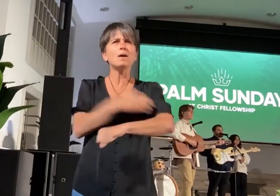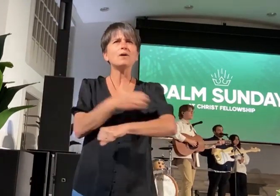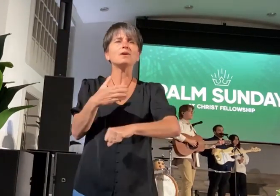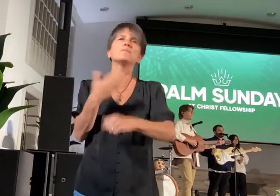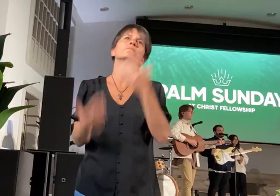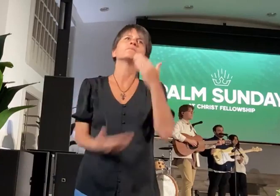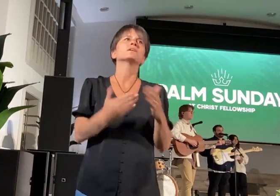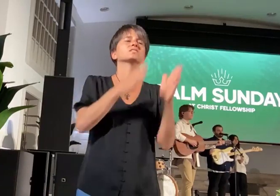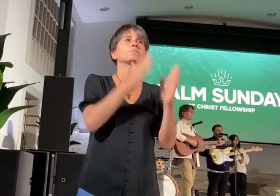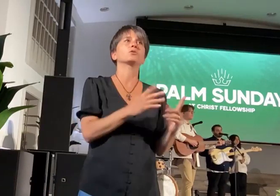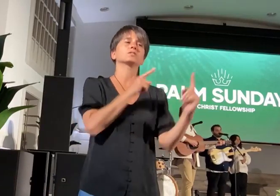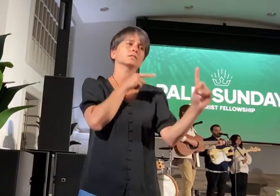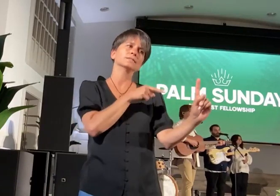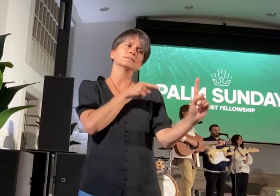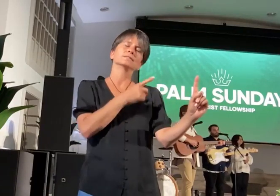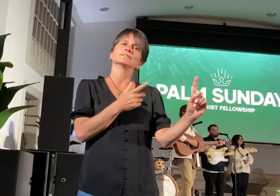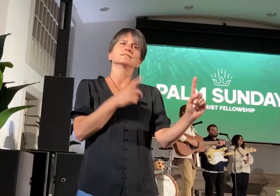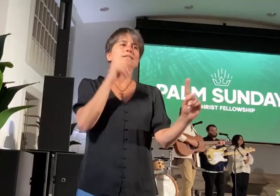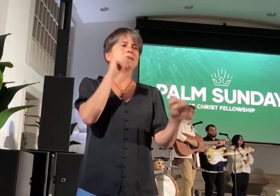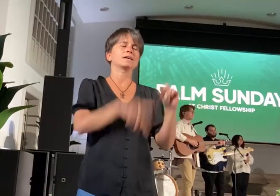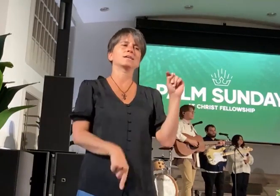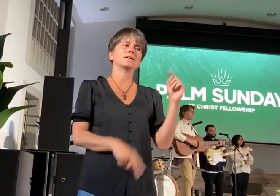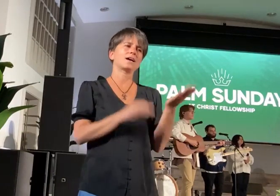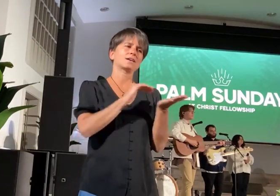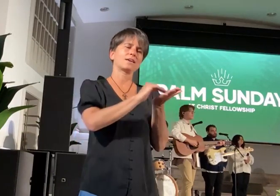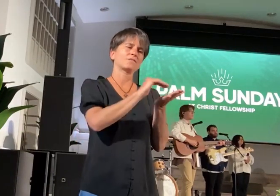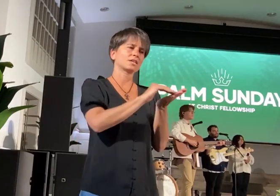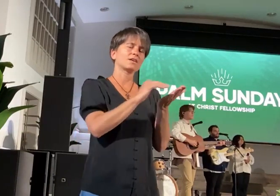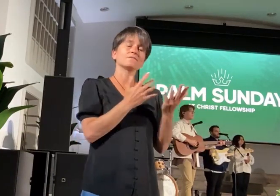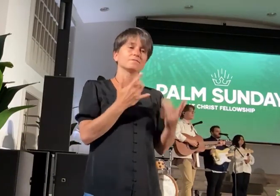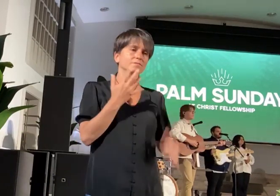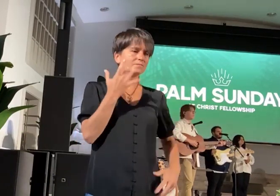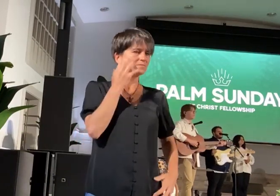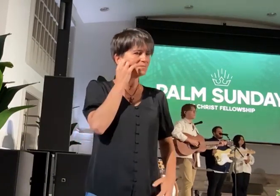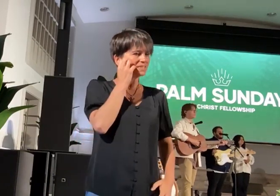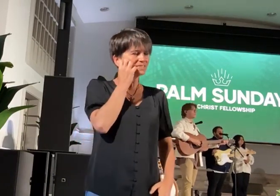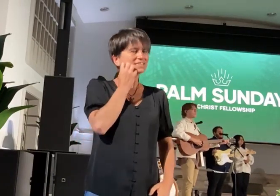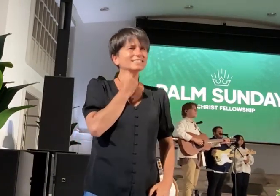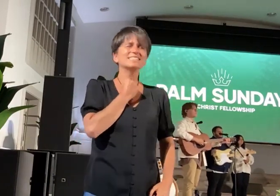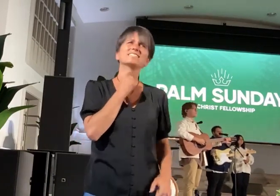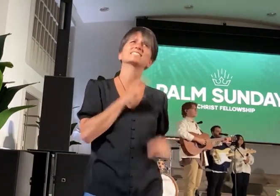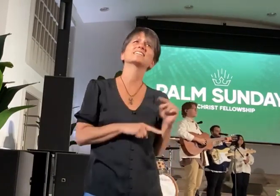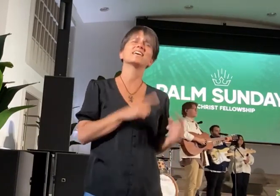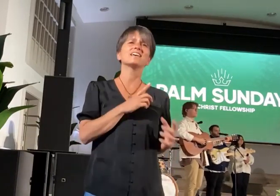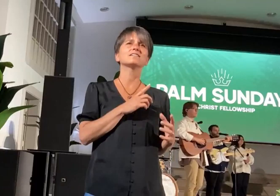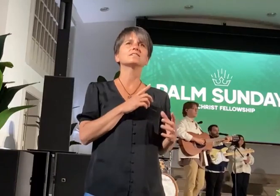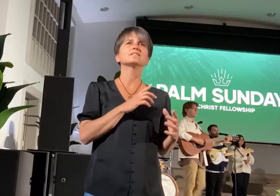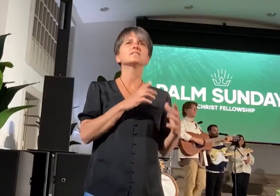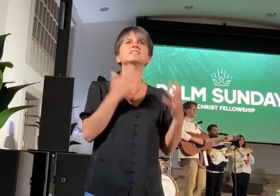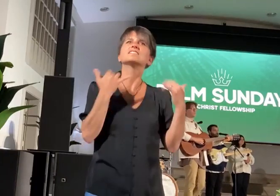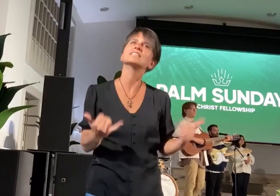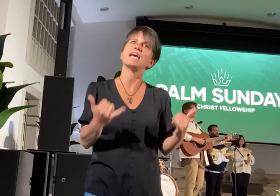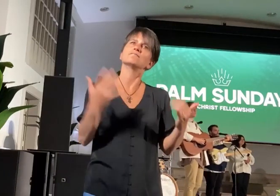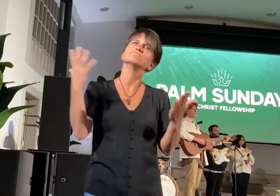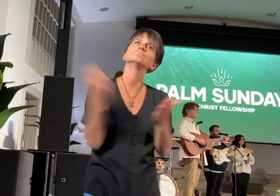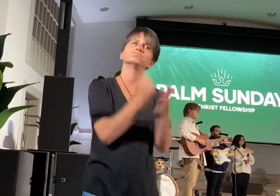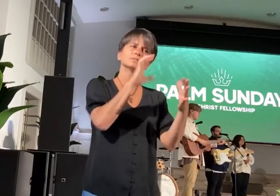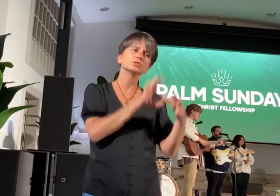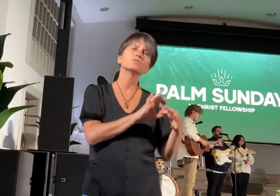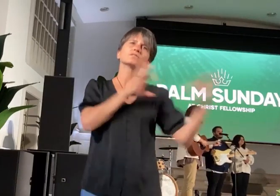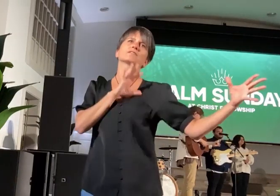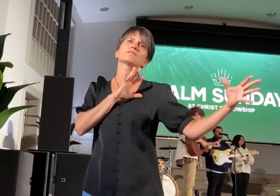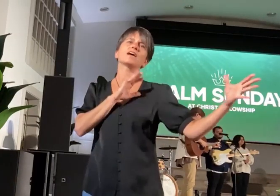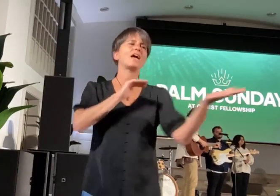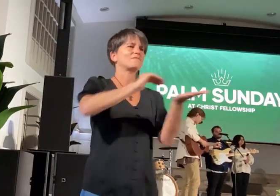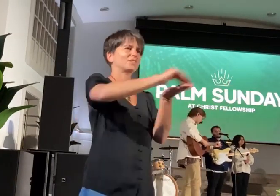it's a person we haven't been able to forgive. And today, it's time to release the chains that are actually holding us back and offer forgiveness